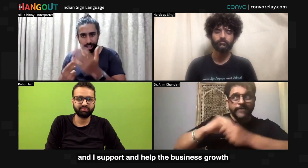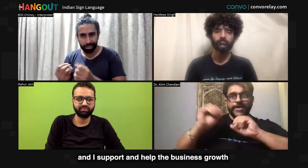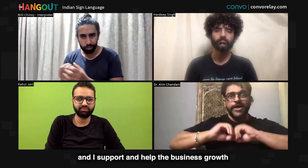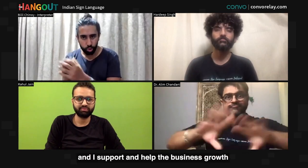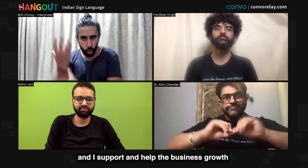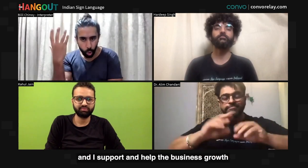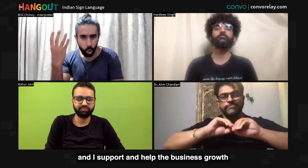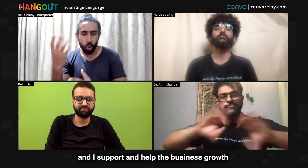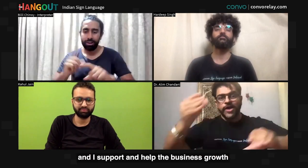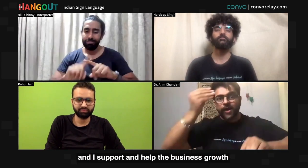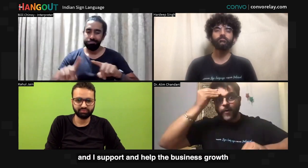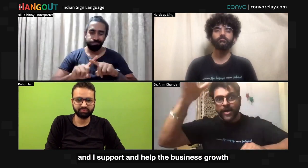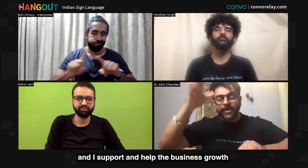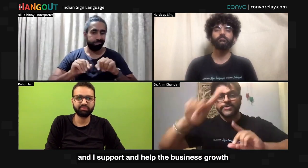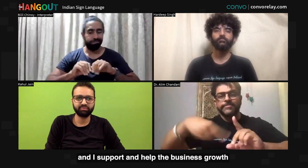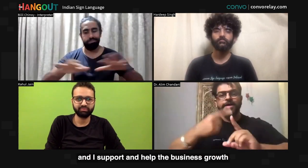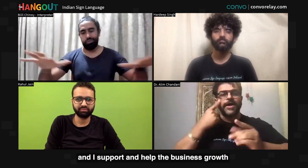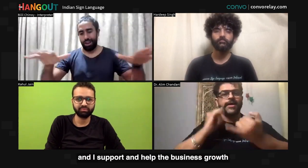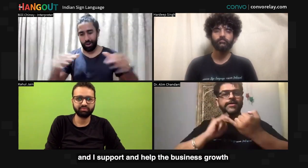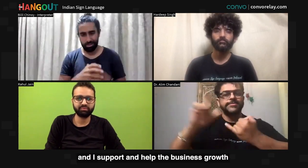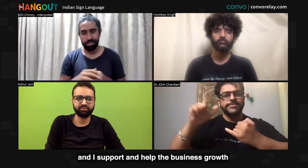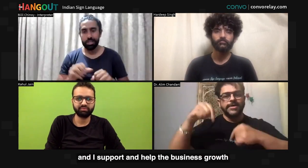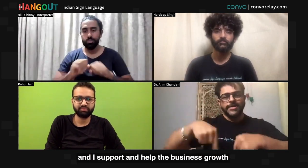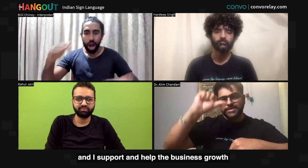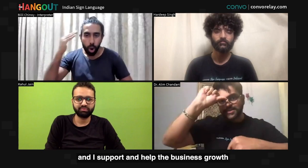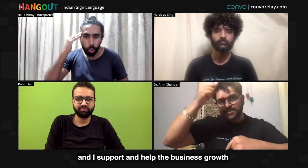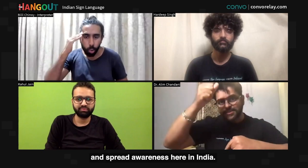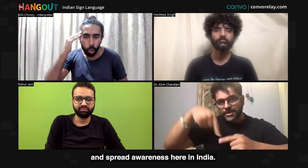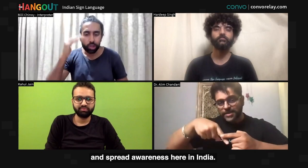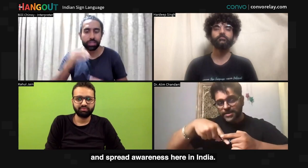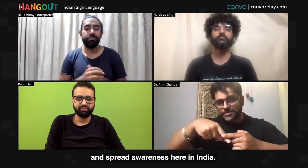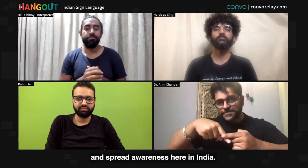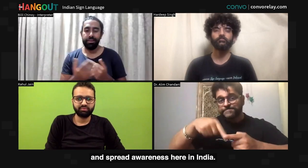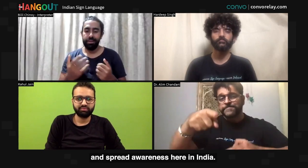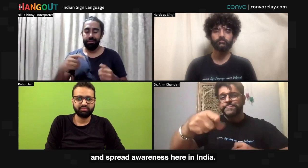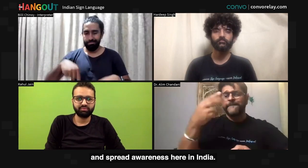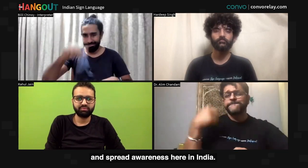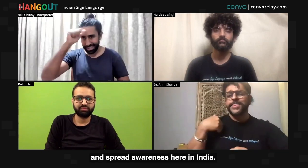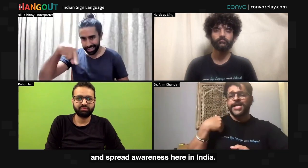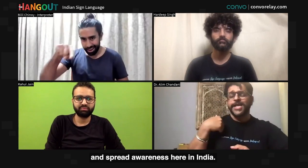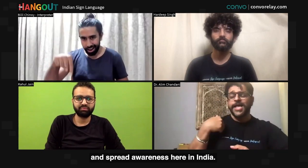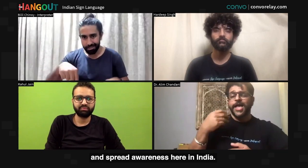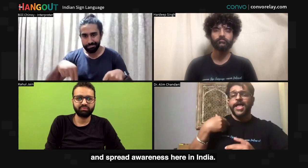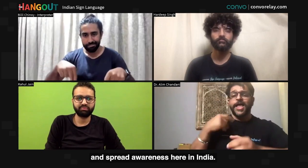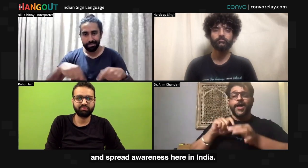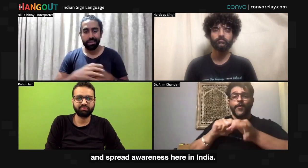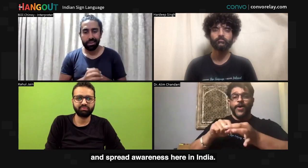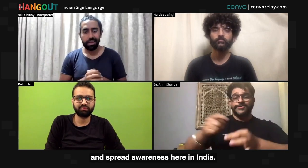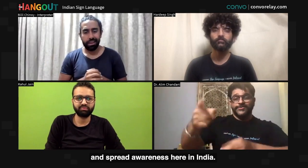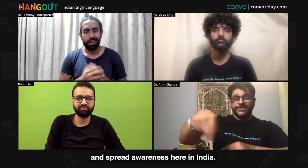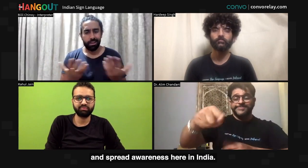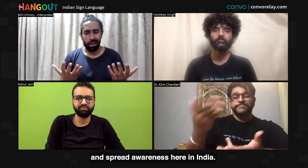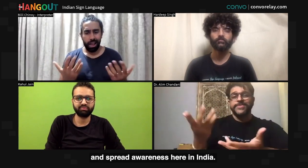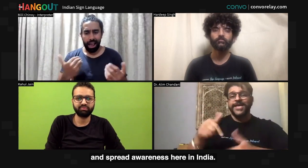I support and help the business growth and spread awareness here in India.